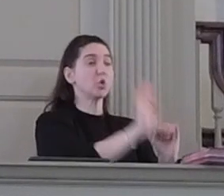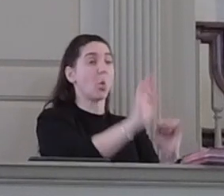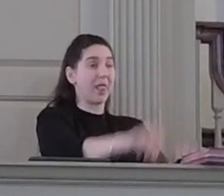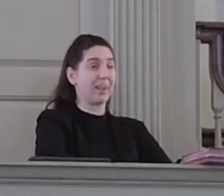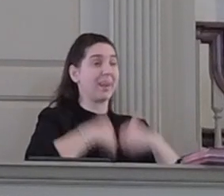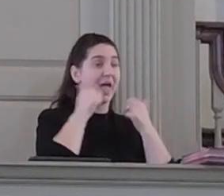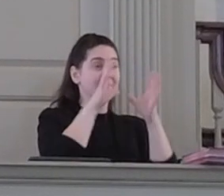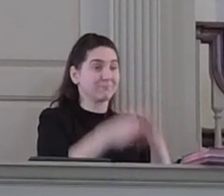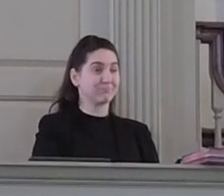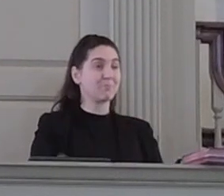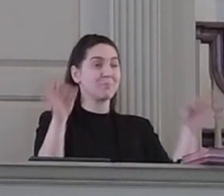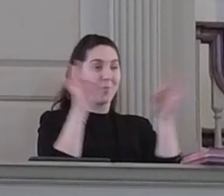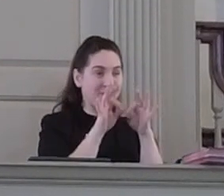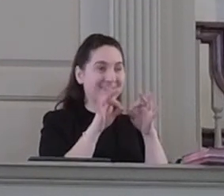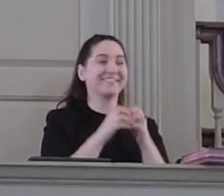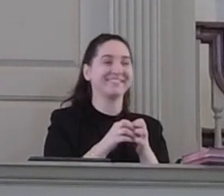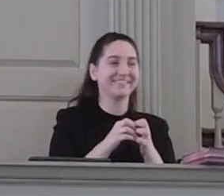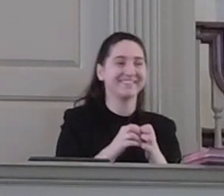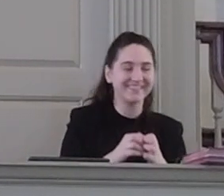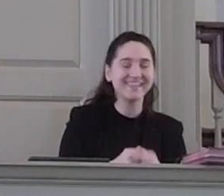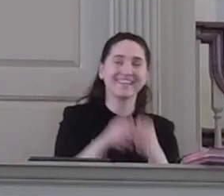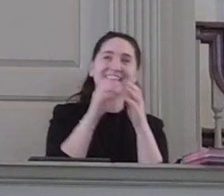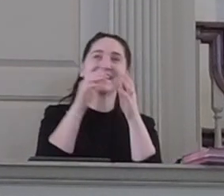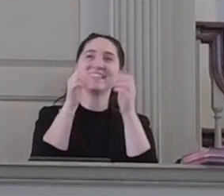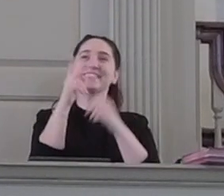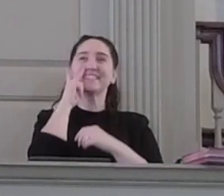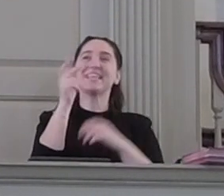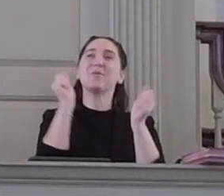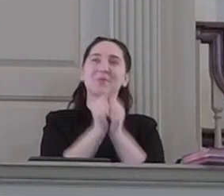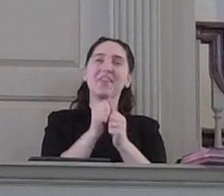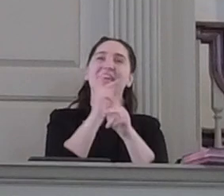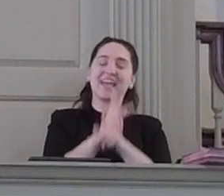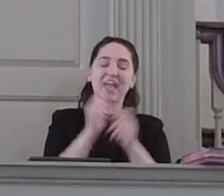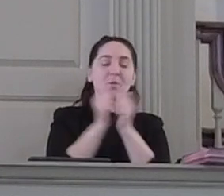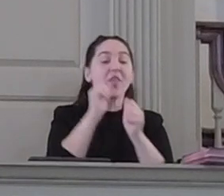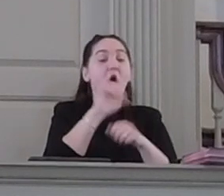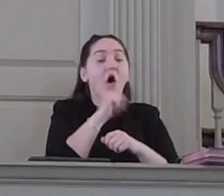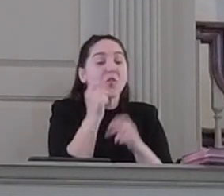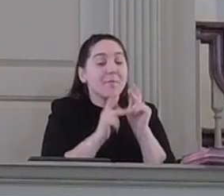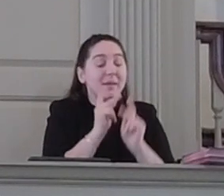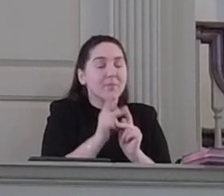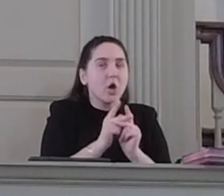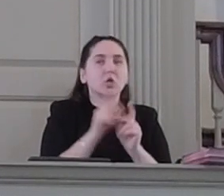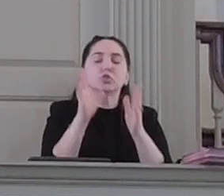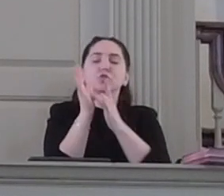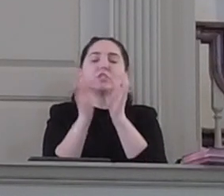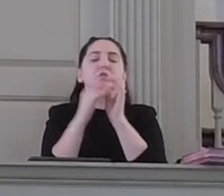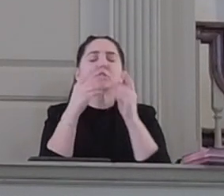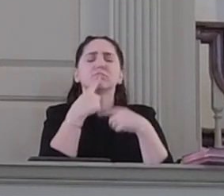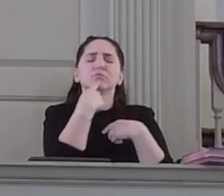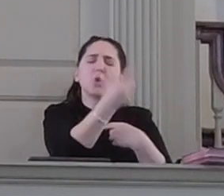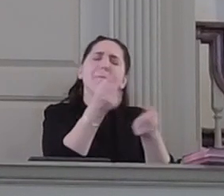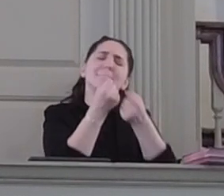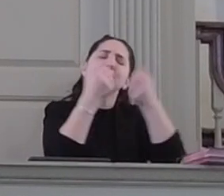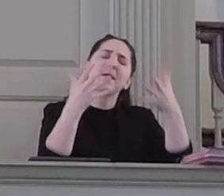receiving the love of God and the care of others. He told many wonderful stories. He used examples from our own lives to show